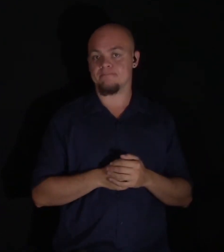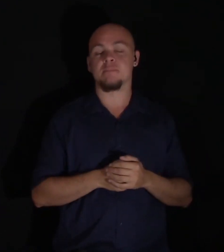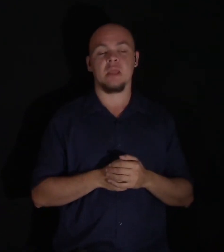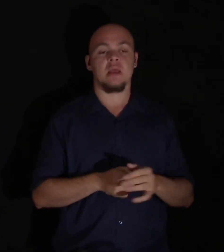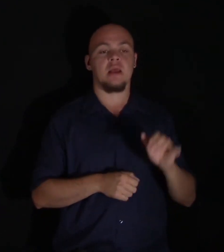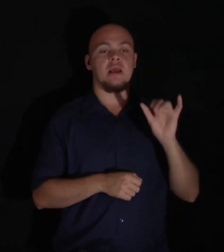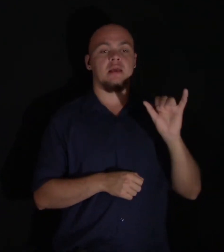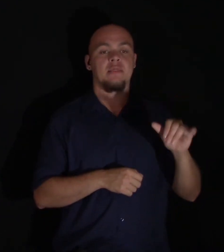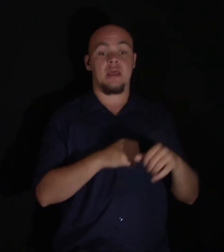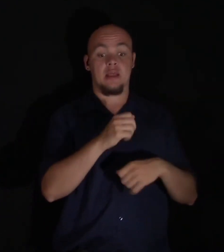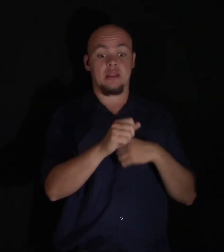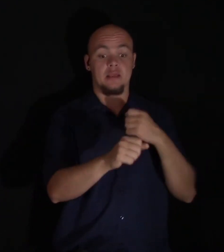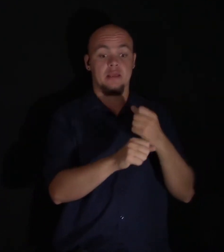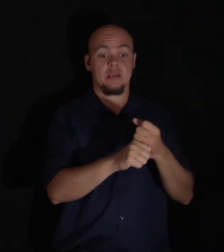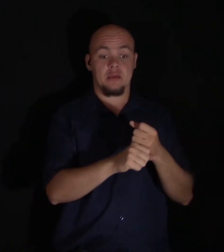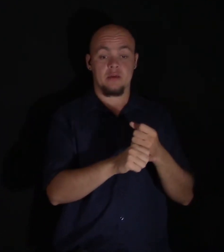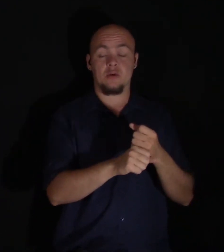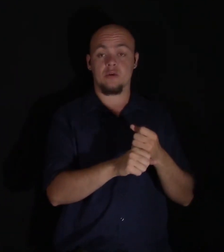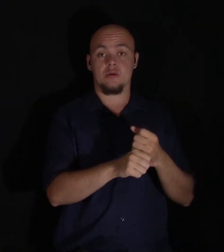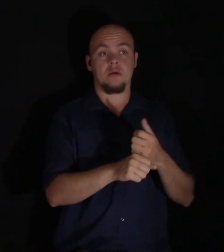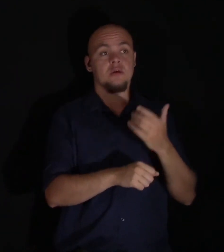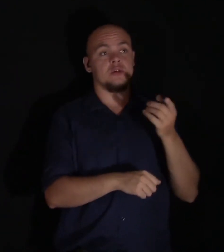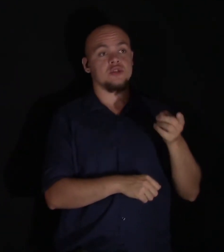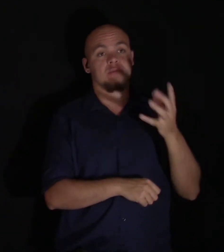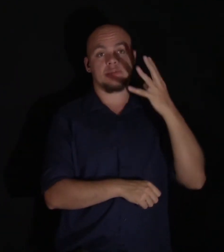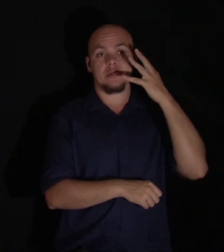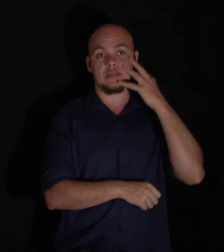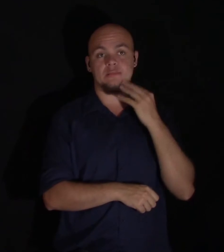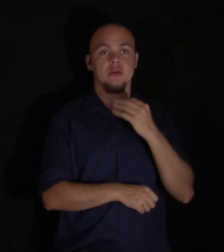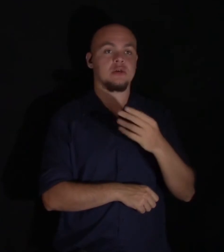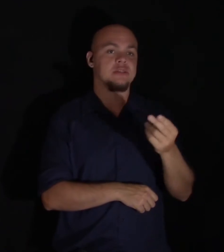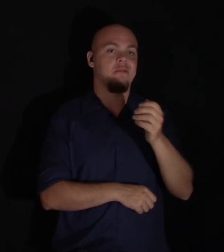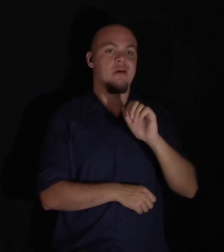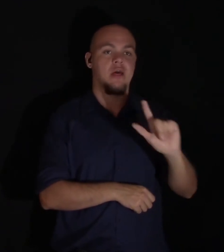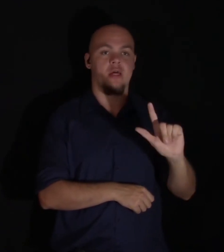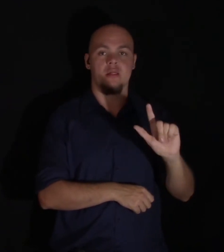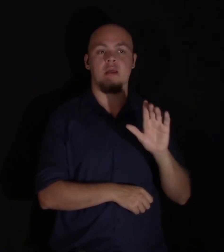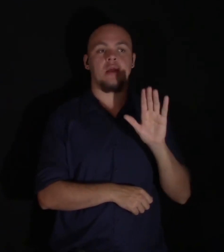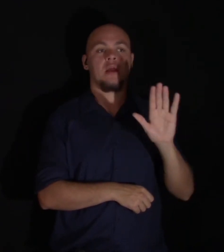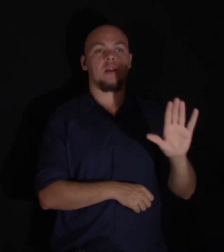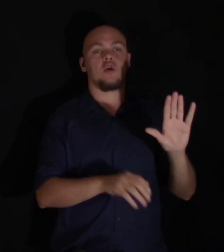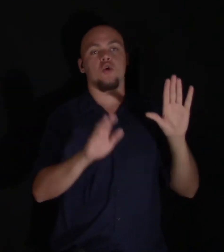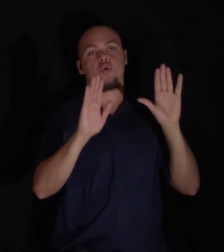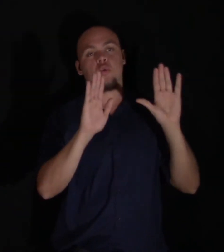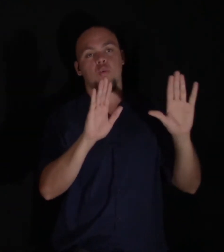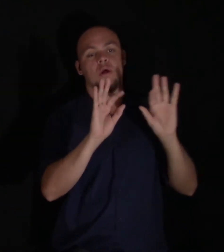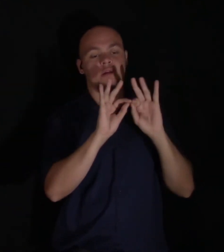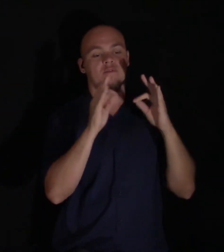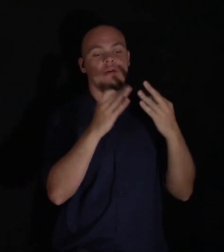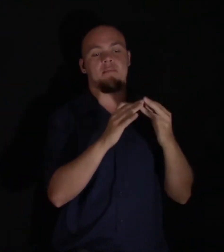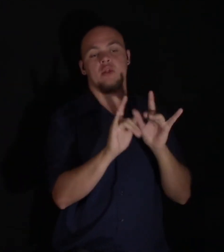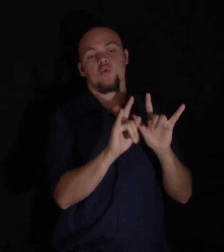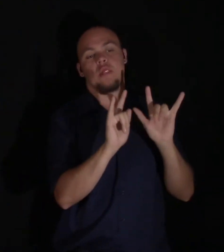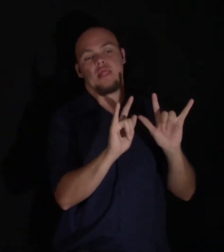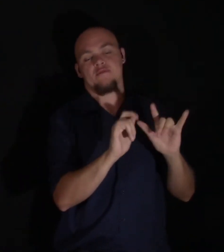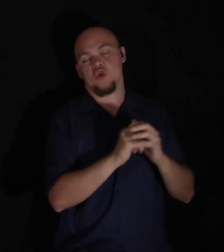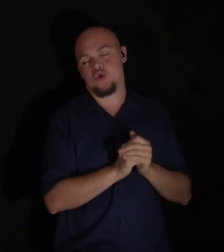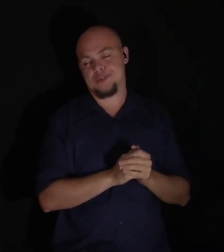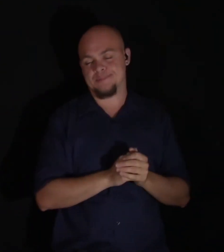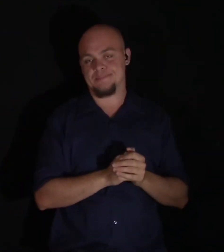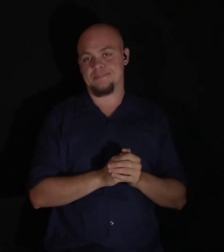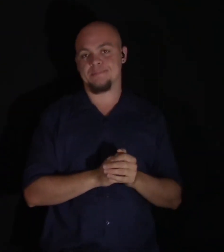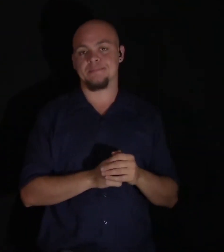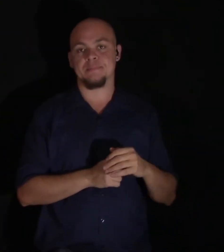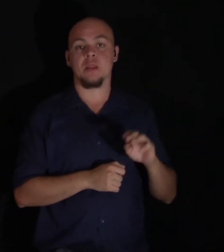year from hell for Margot and for her wonderful family who loved her. When